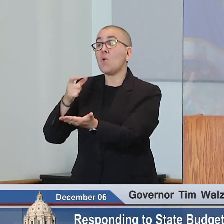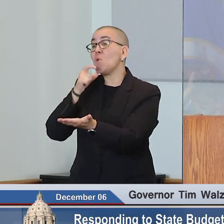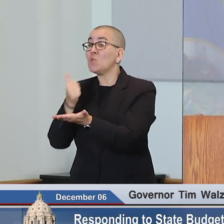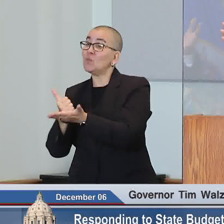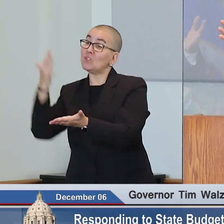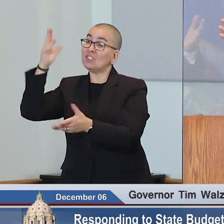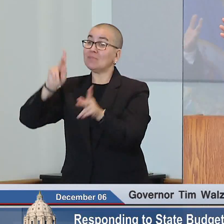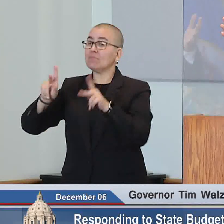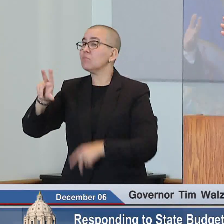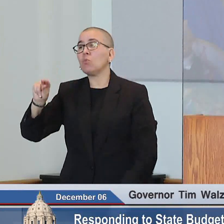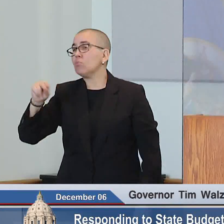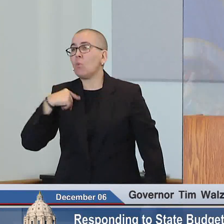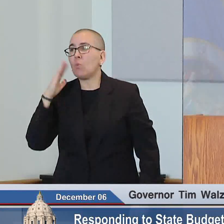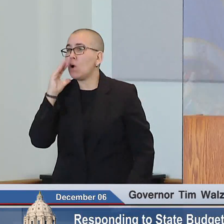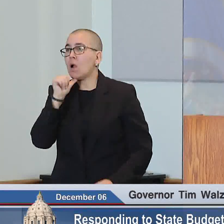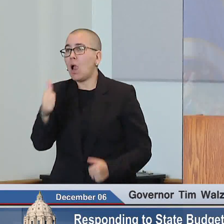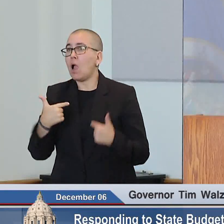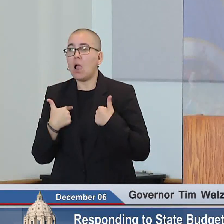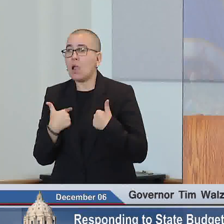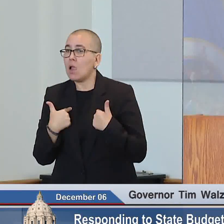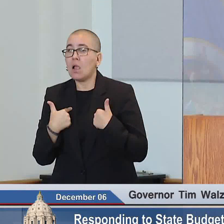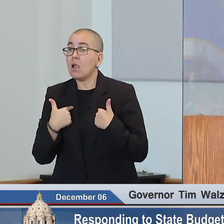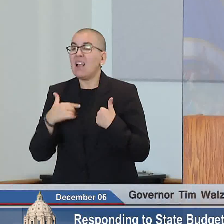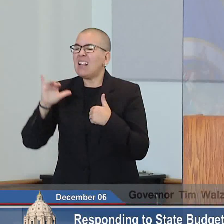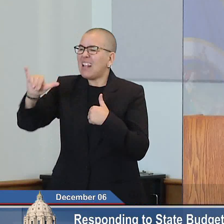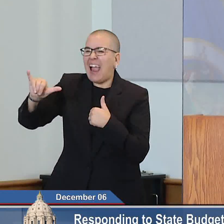there's a lot of ideas open to be able to deal with. Tom?